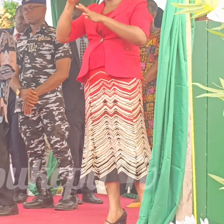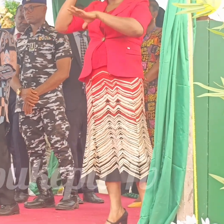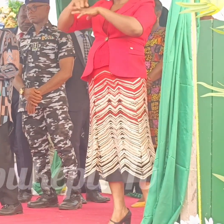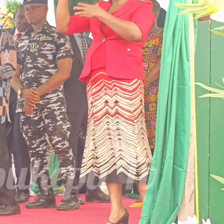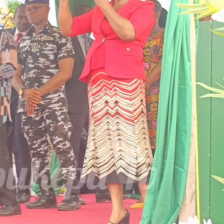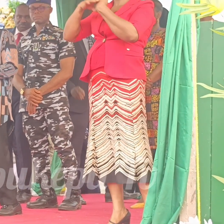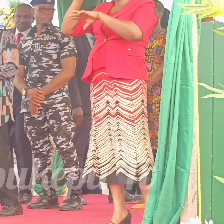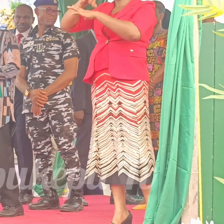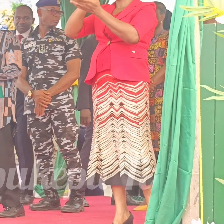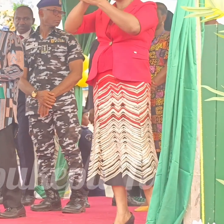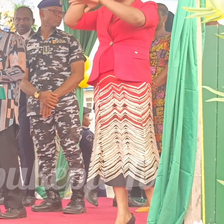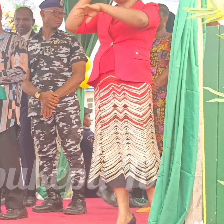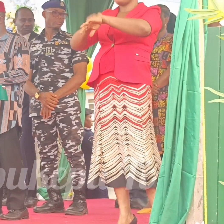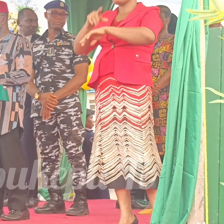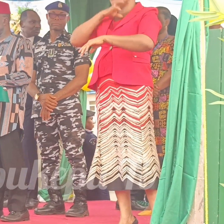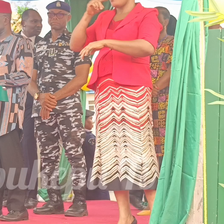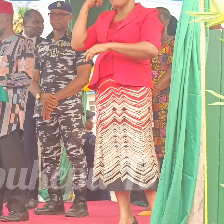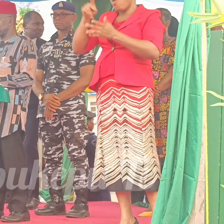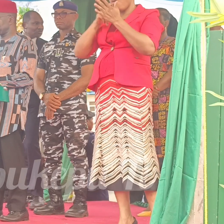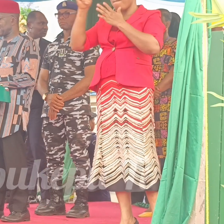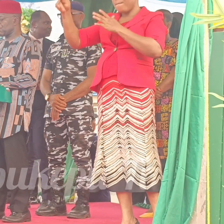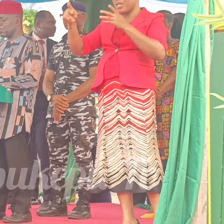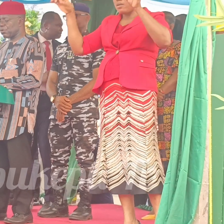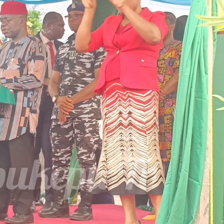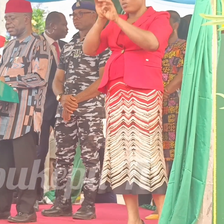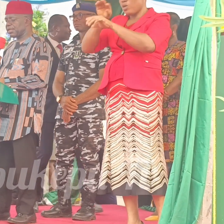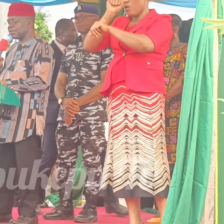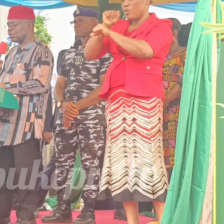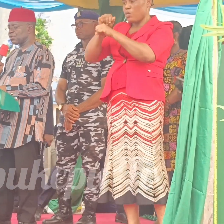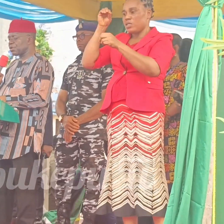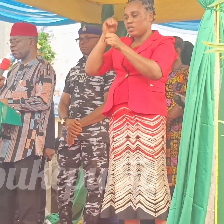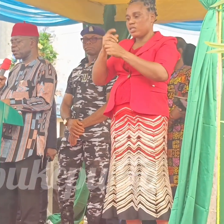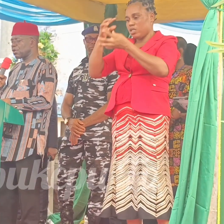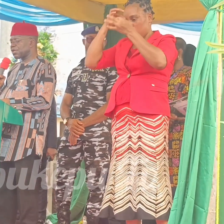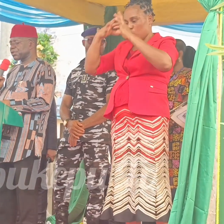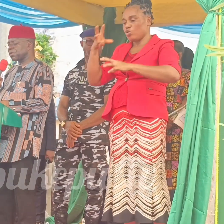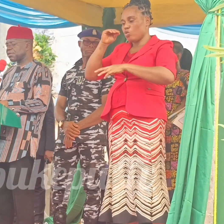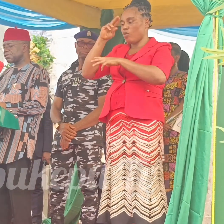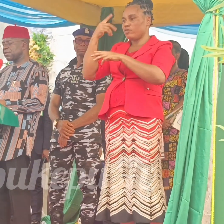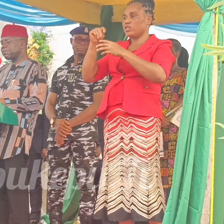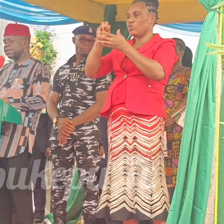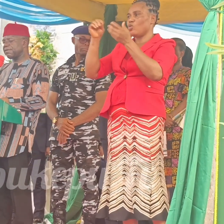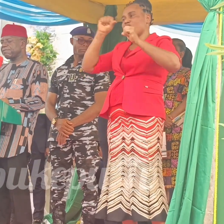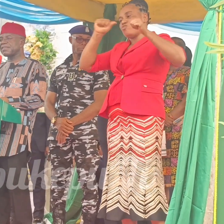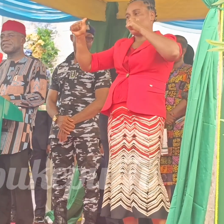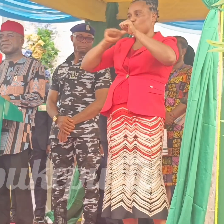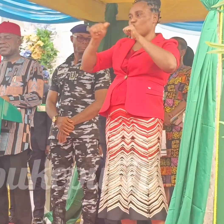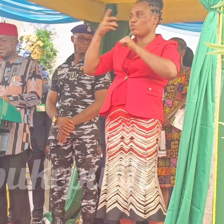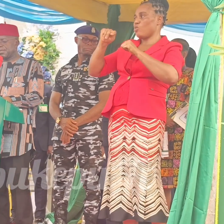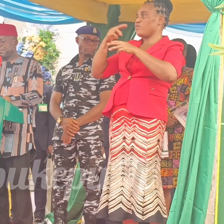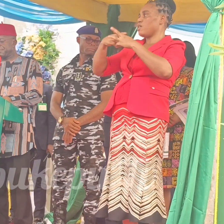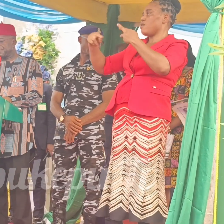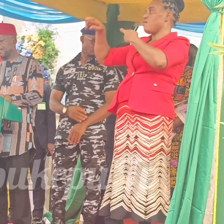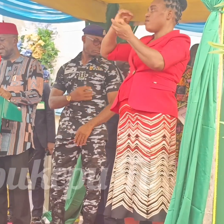Bank at the time, and who played a significant role in the resolution of the ownership tussle of the ring fence.